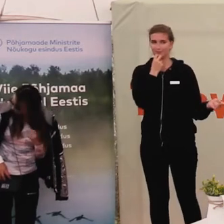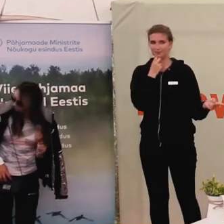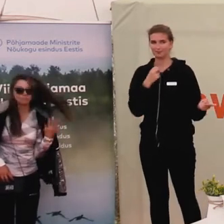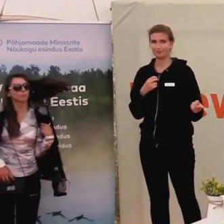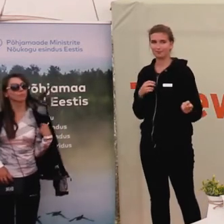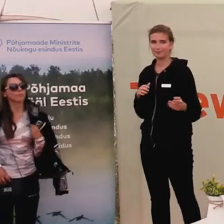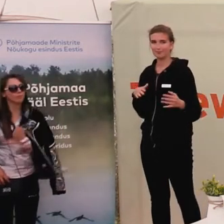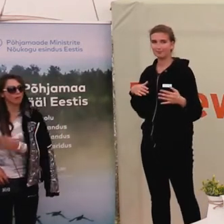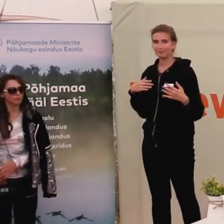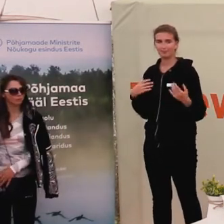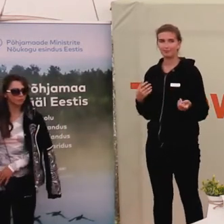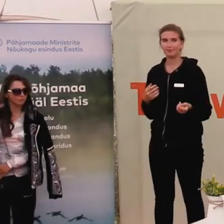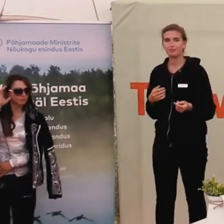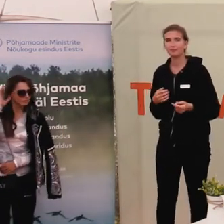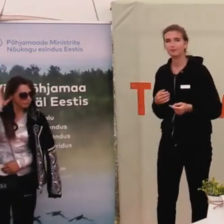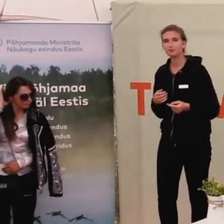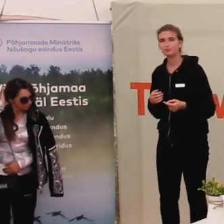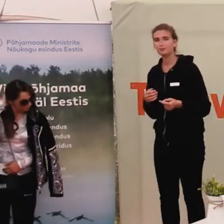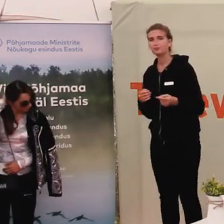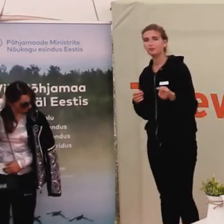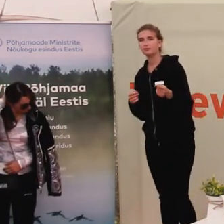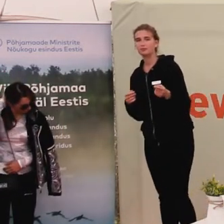stagnating. Okay, there's a question at the back. Yeah,